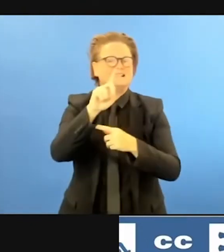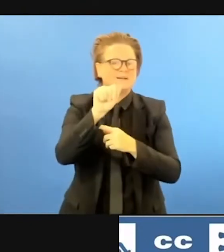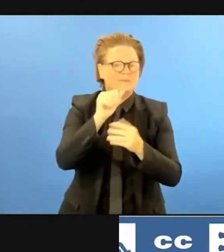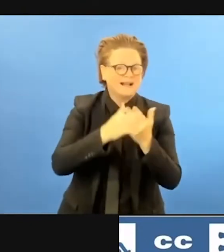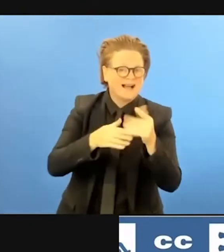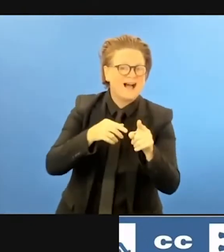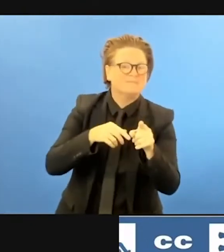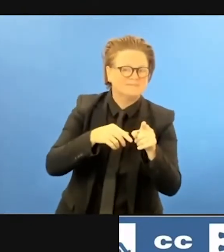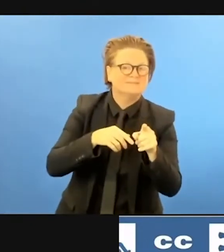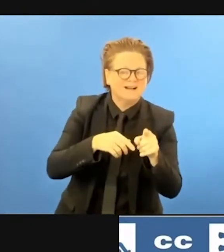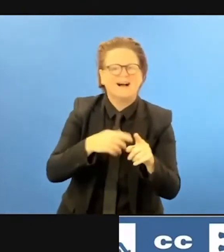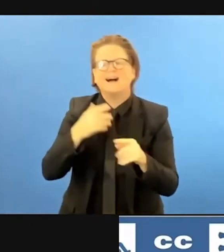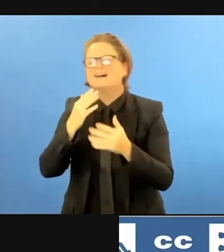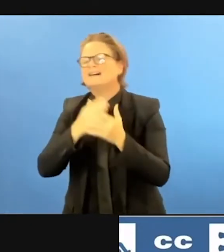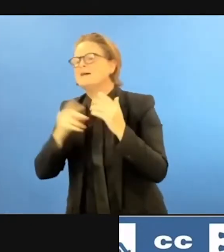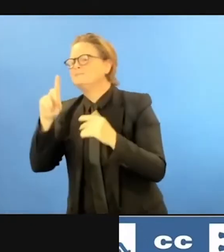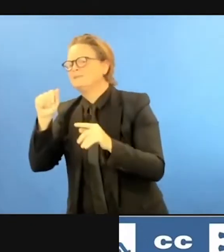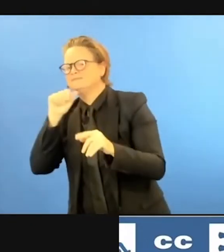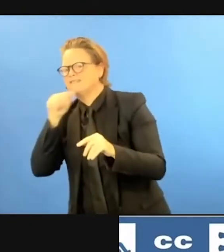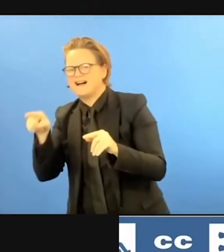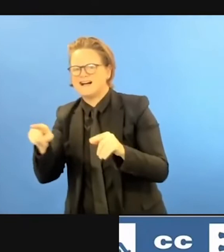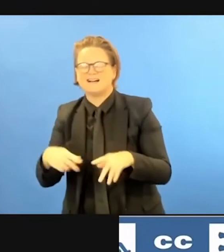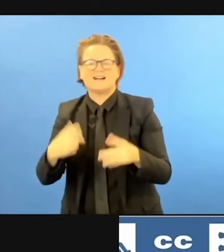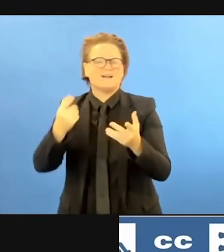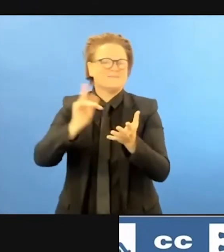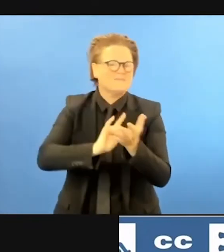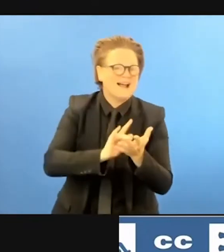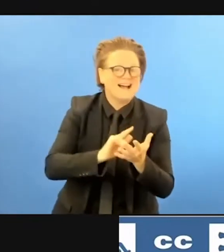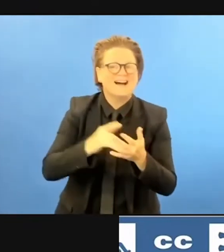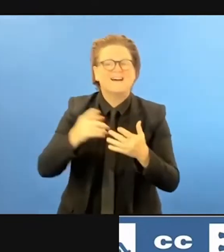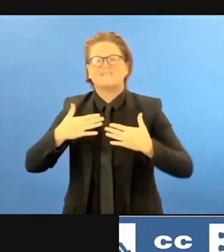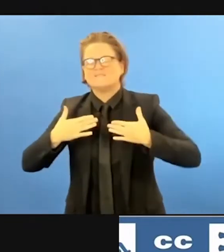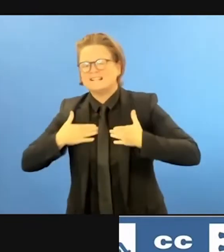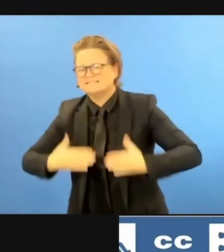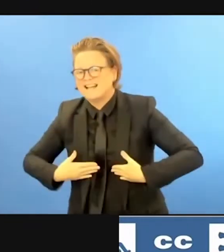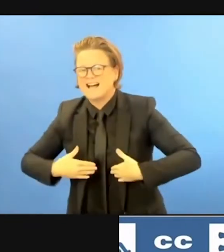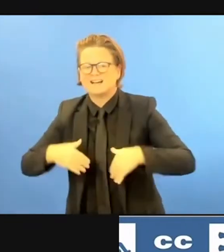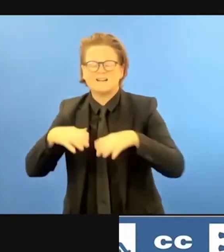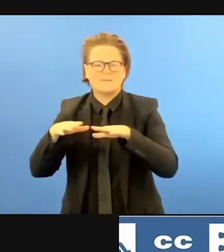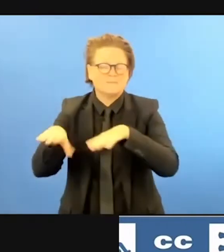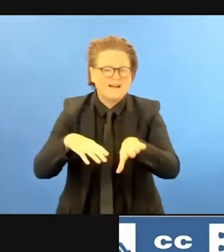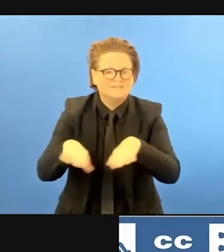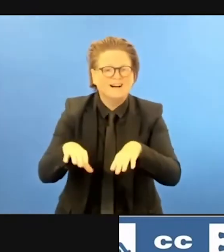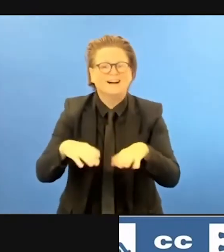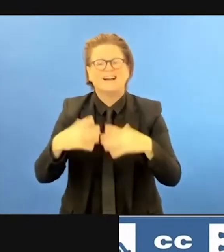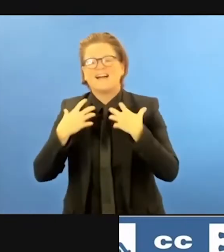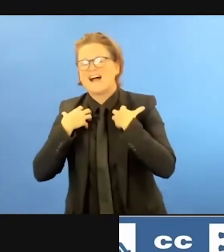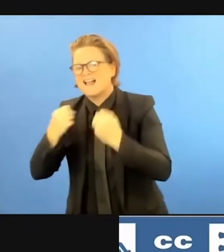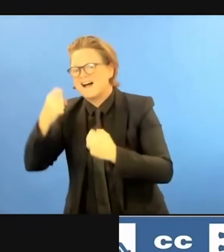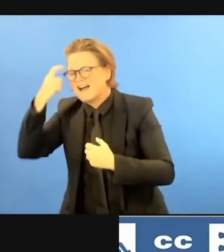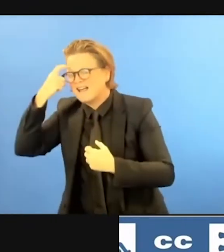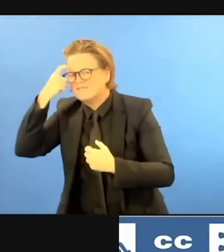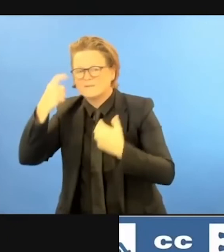medical, sensory, physical, behavioral health disabilities, that they could attest to